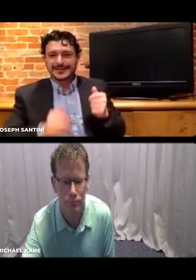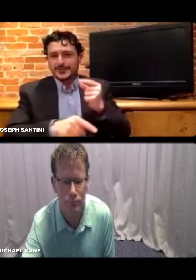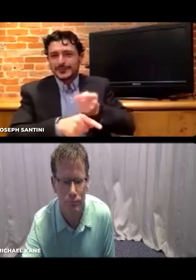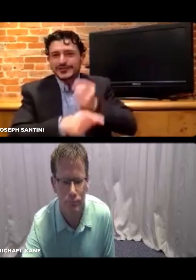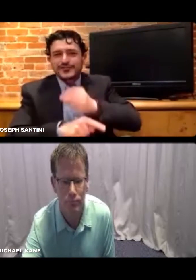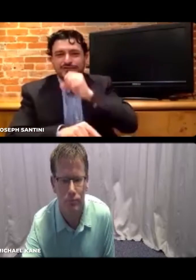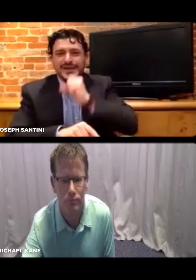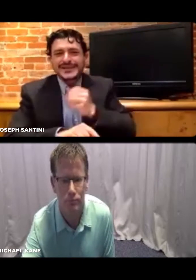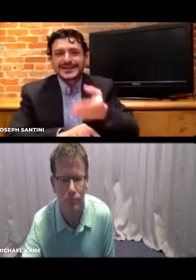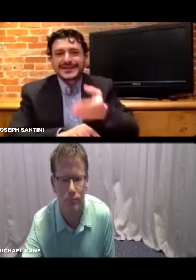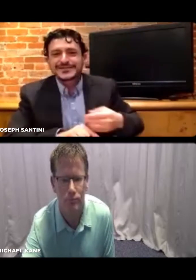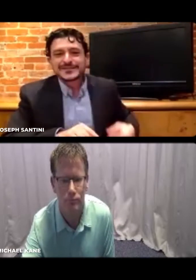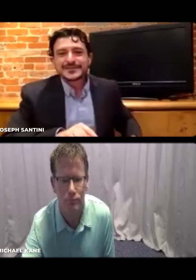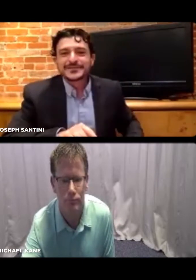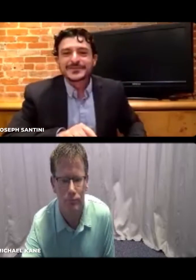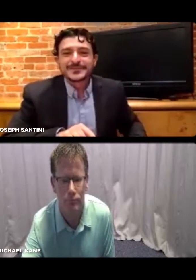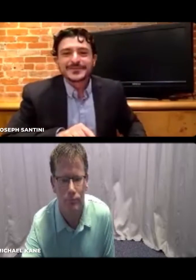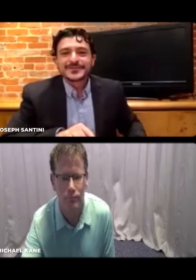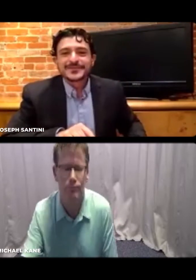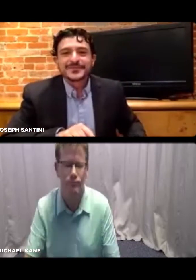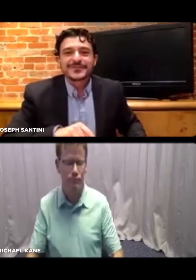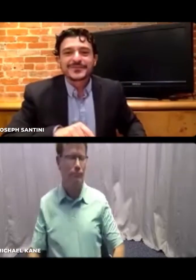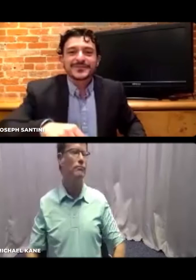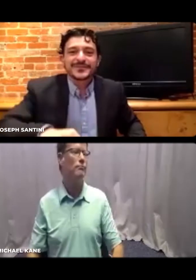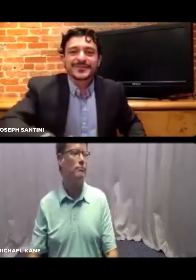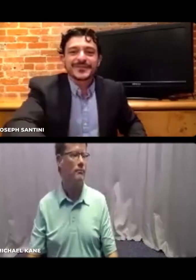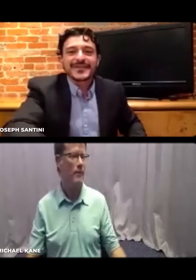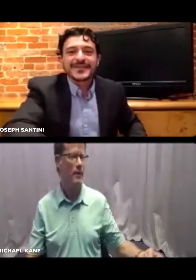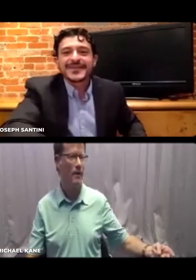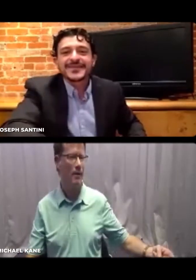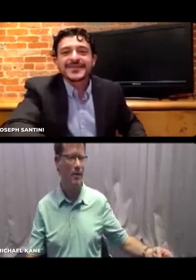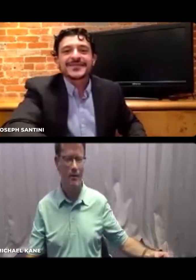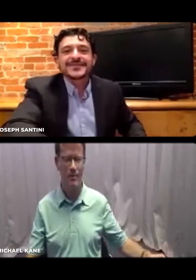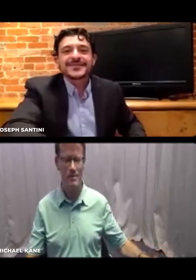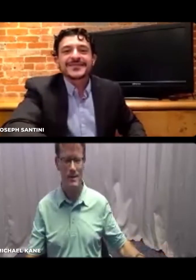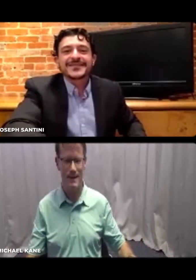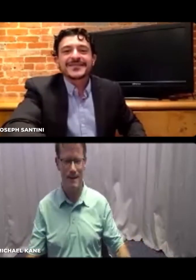while we're here and everyone's answering, can we talk about those age brackets? What you think about that?